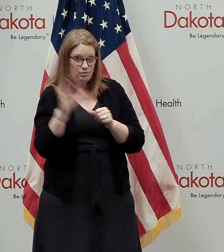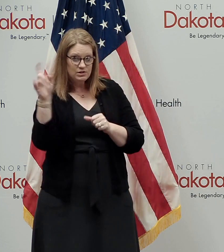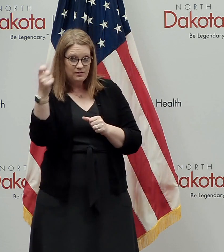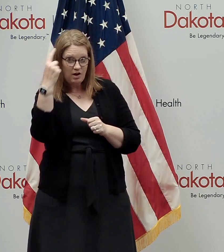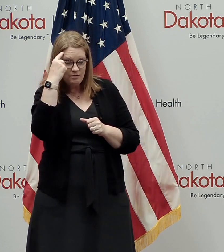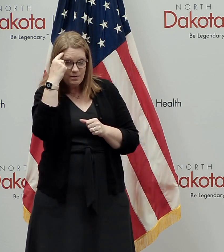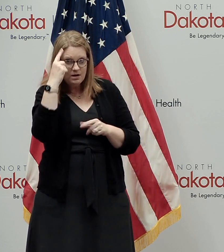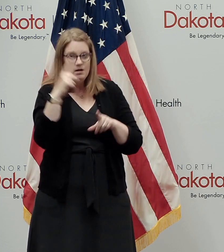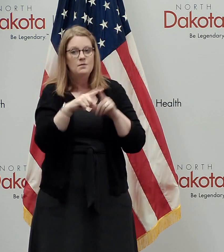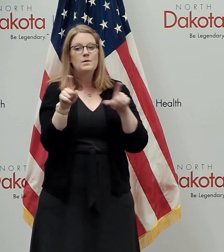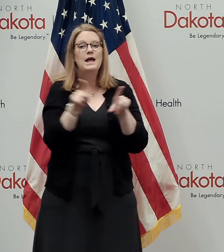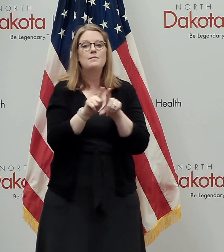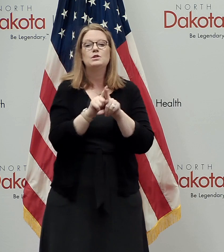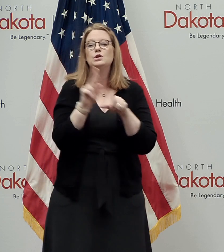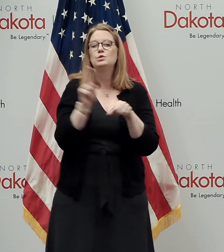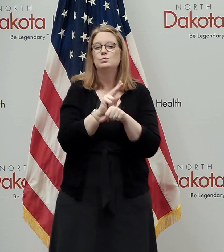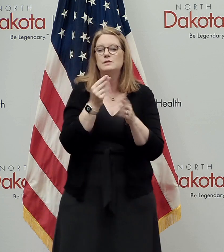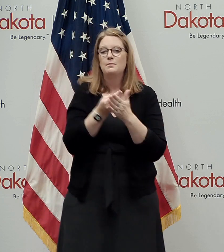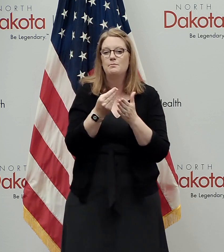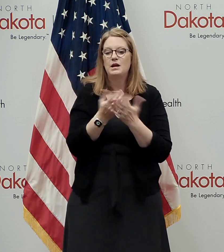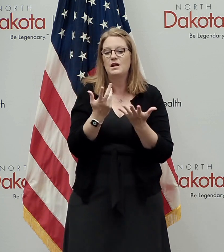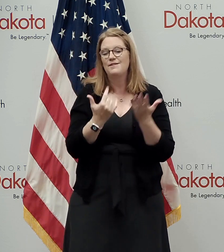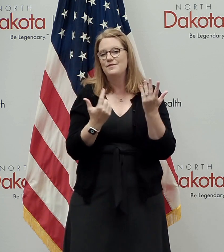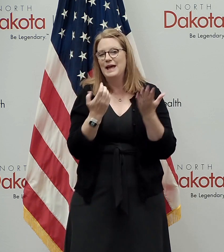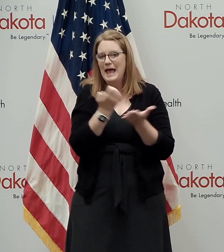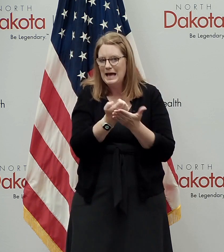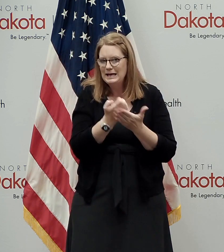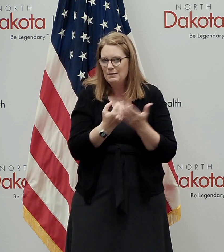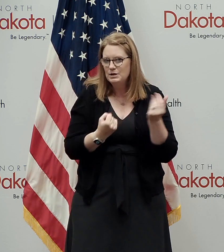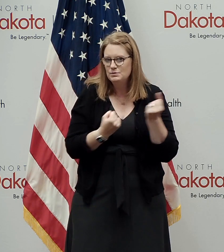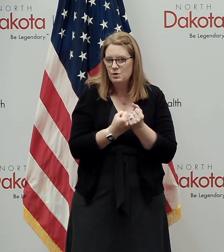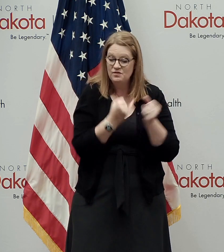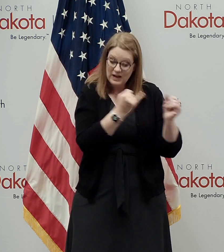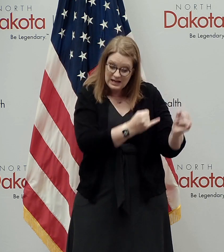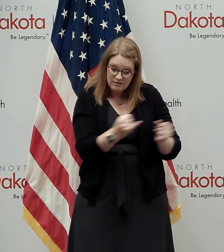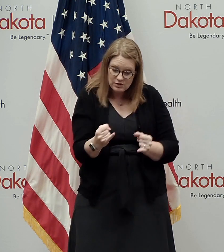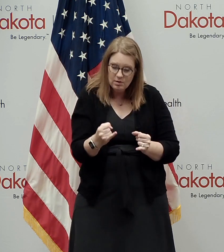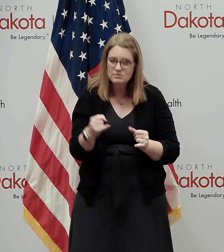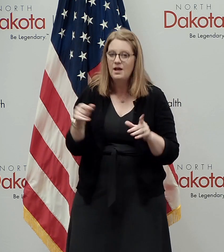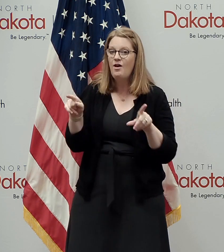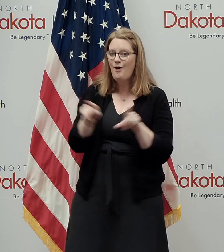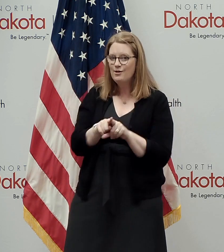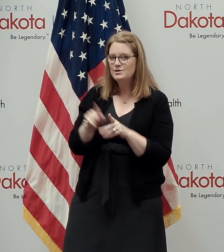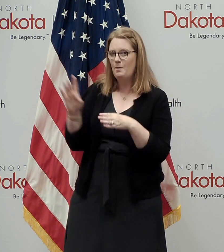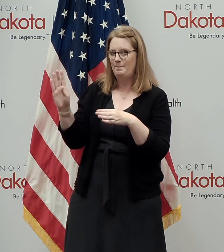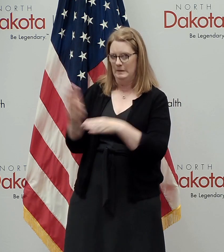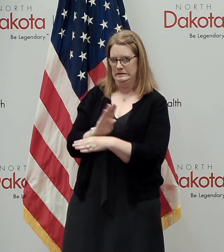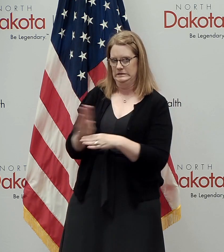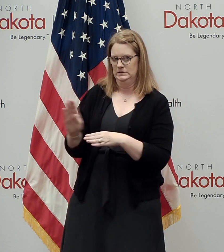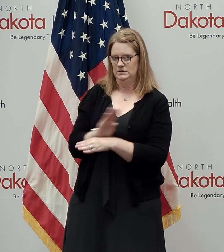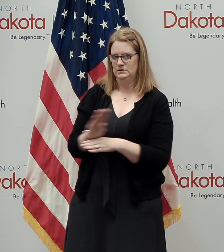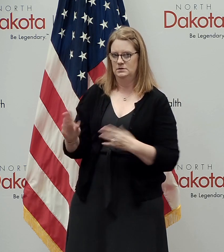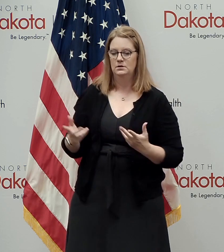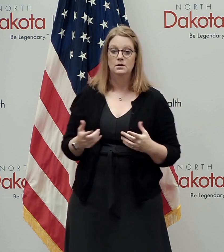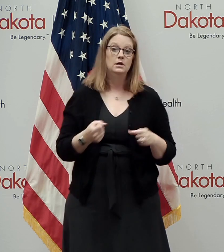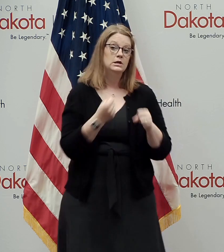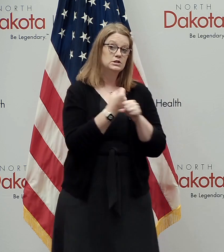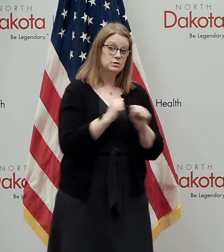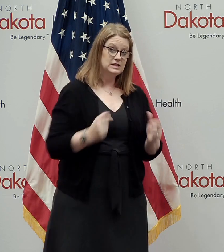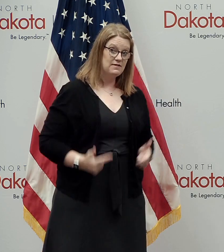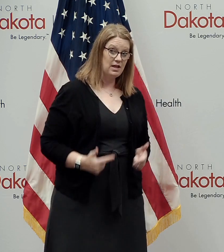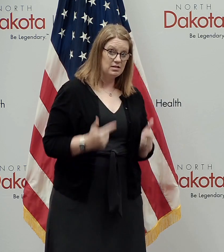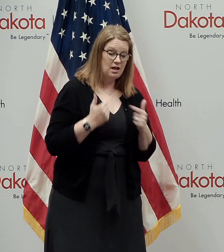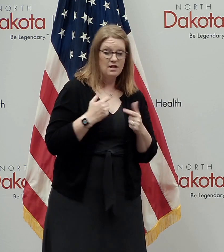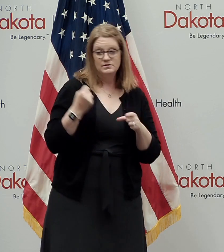able to spend it on economic support for individuals and for businesses. So I think when we talk about saving lives and